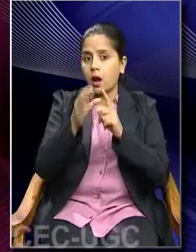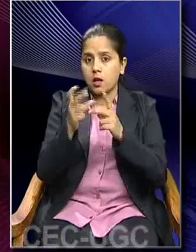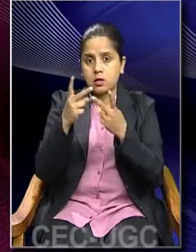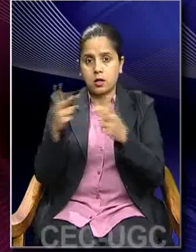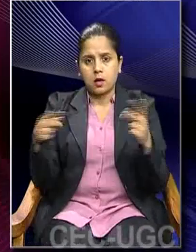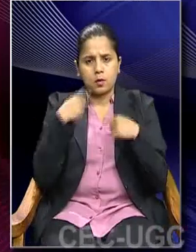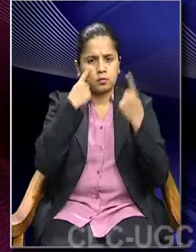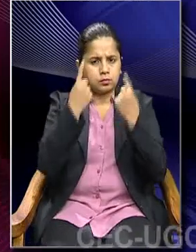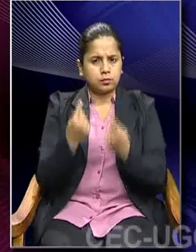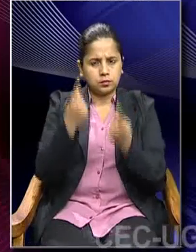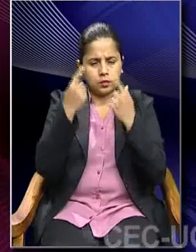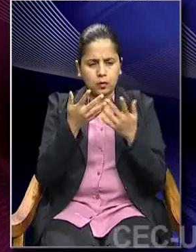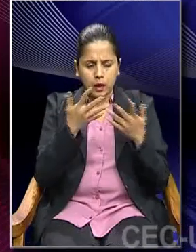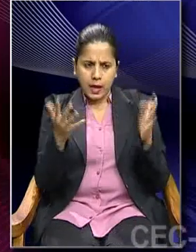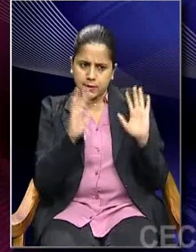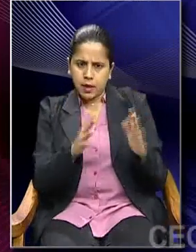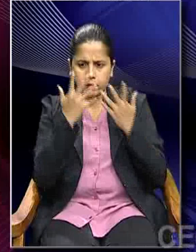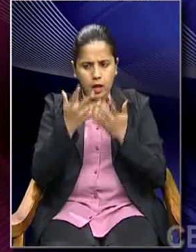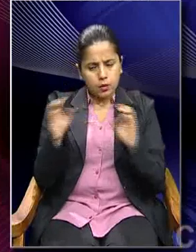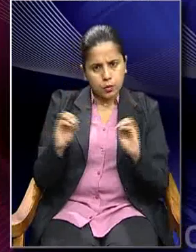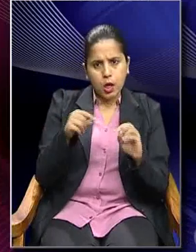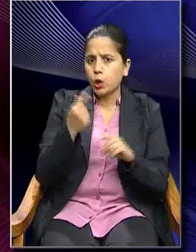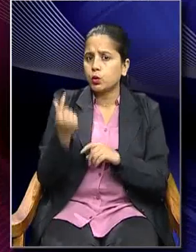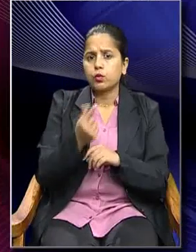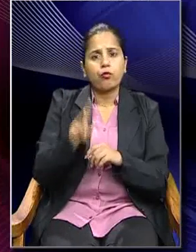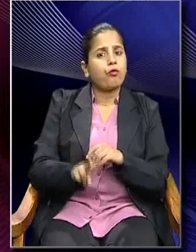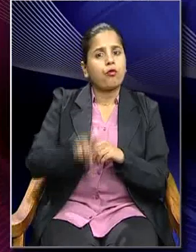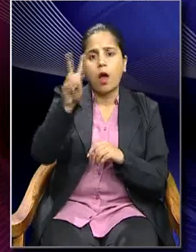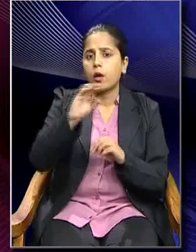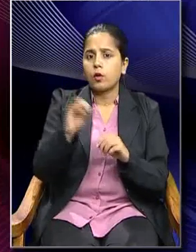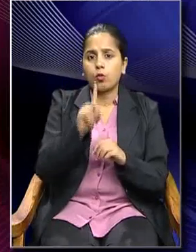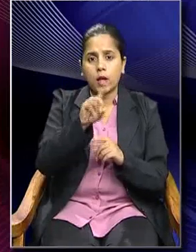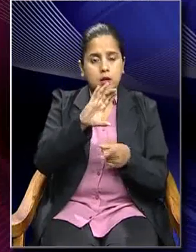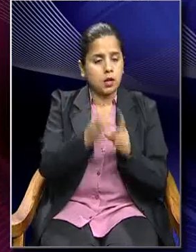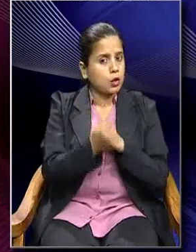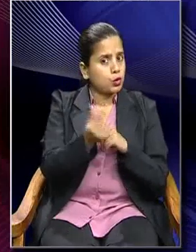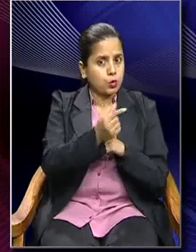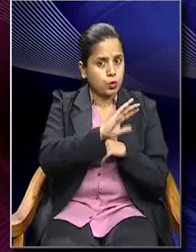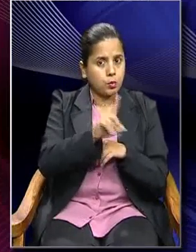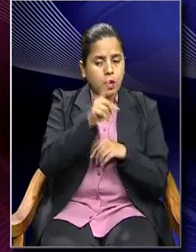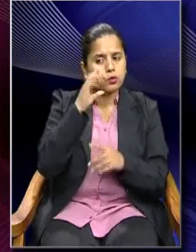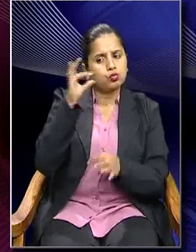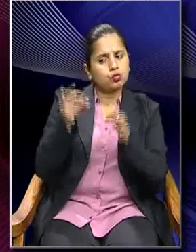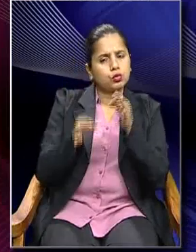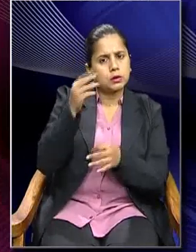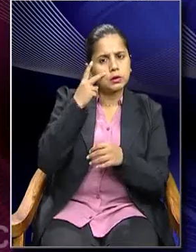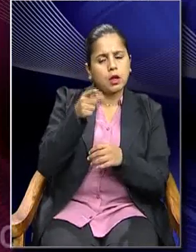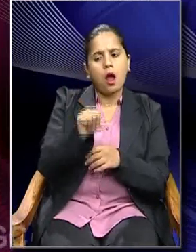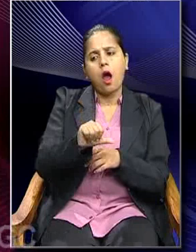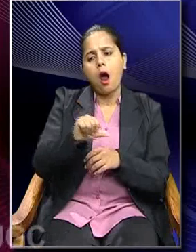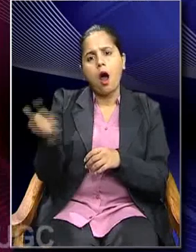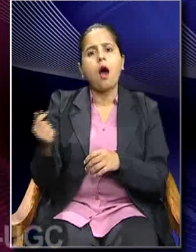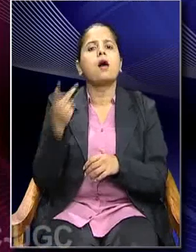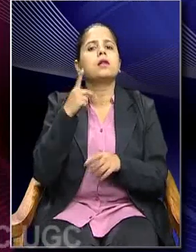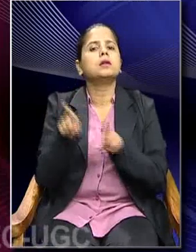analyzed objectively without using the value of one culture to judge the worth of the other.